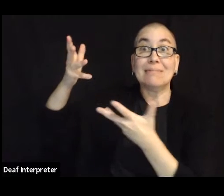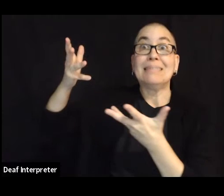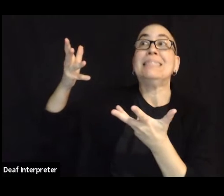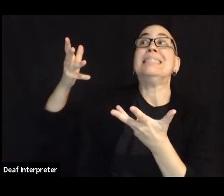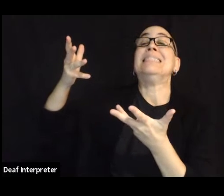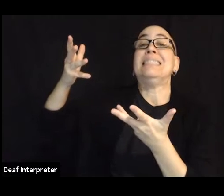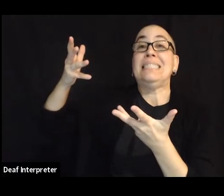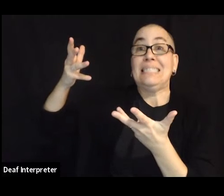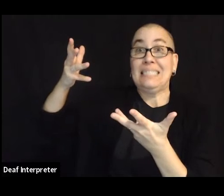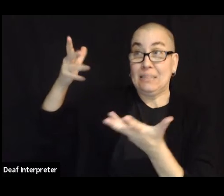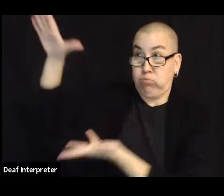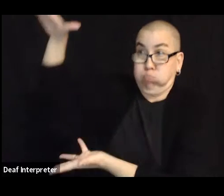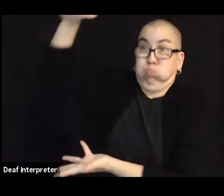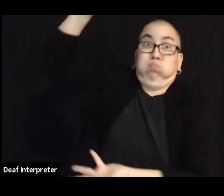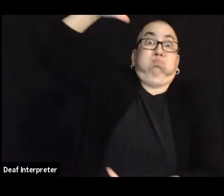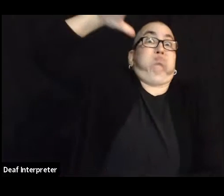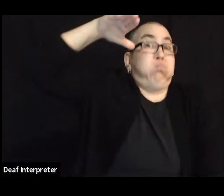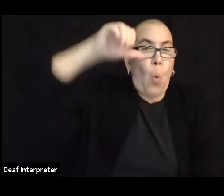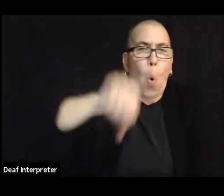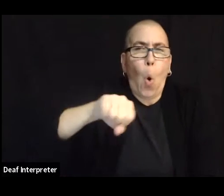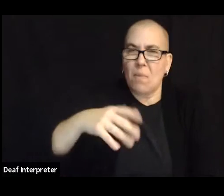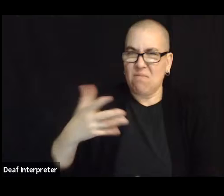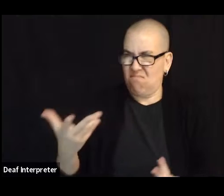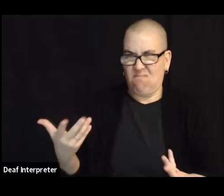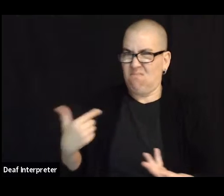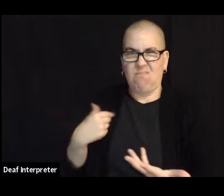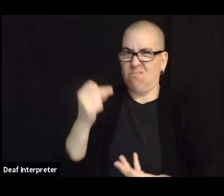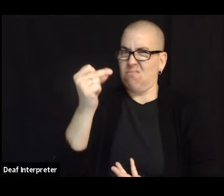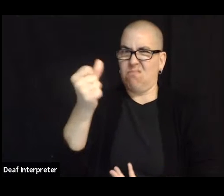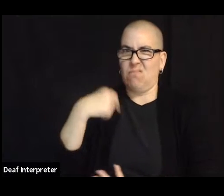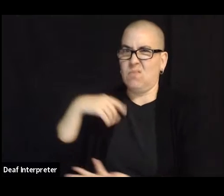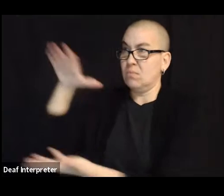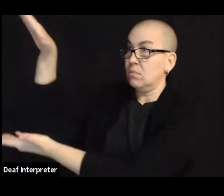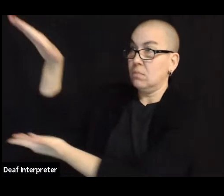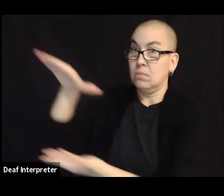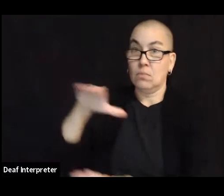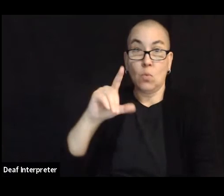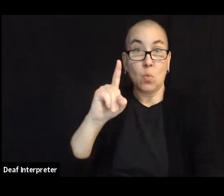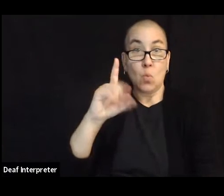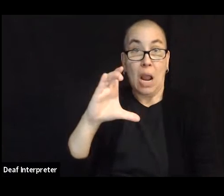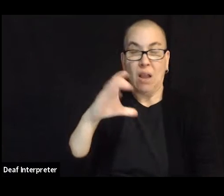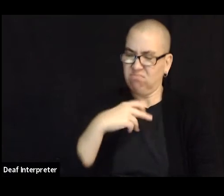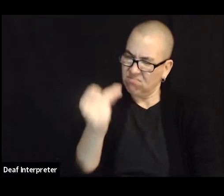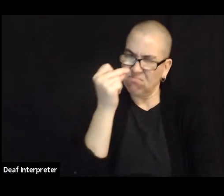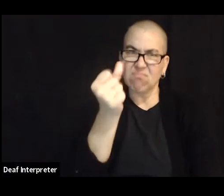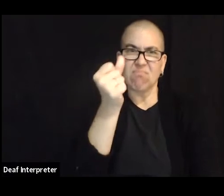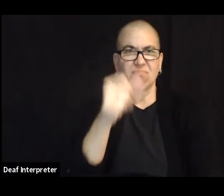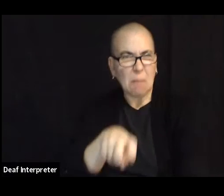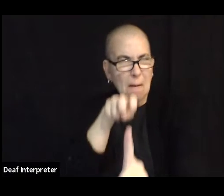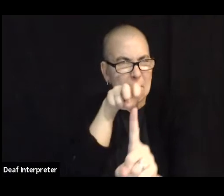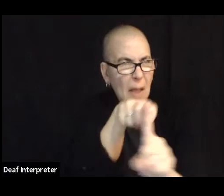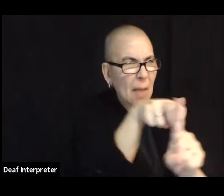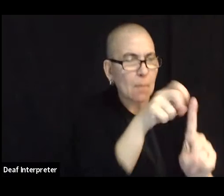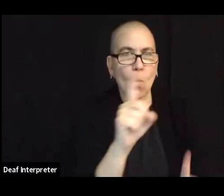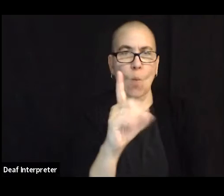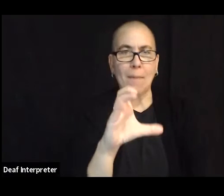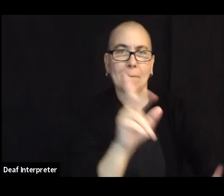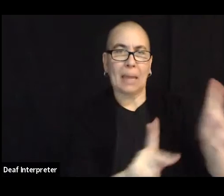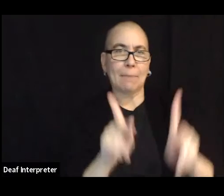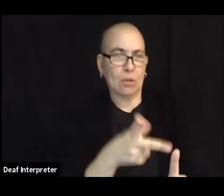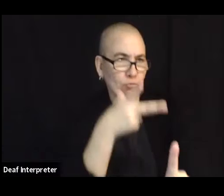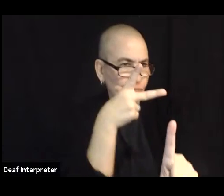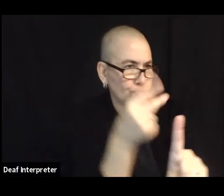100 doses in, we are distributing 100 doses. And in terms of vaccine being administered 7 days a week, that